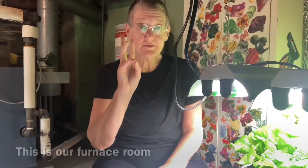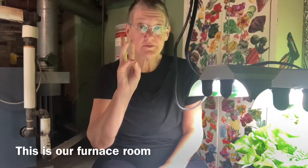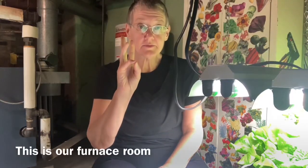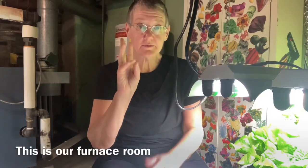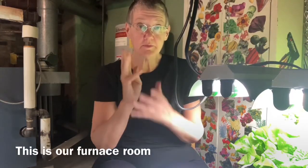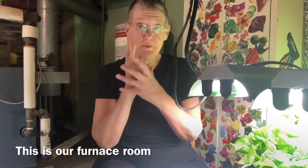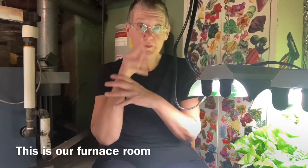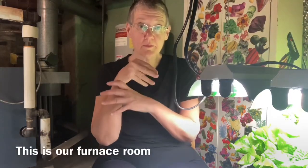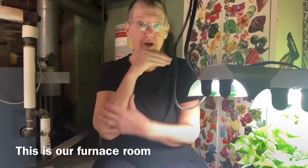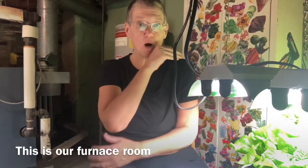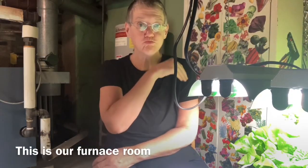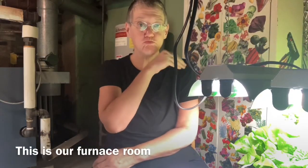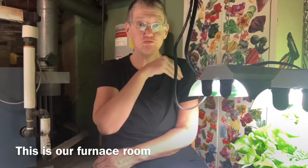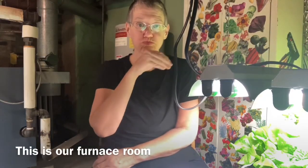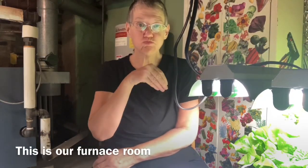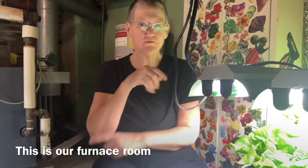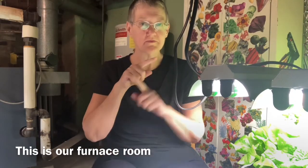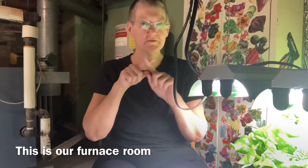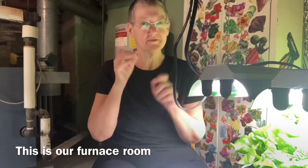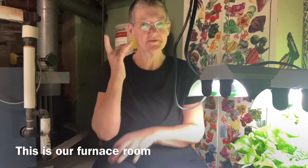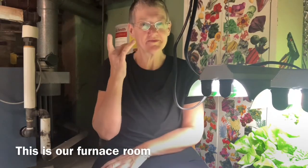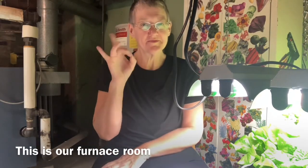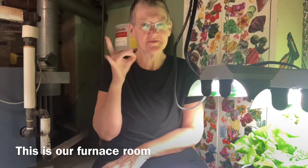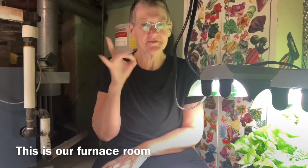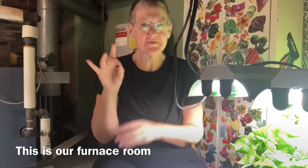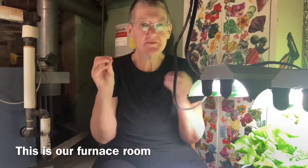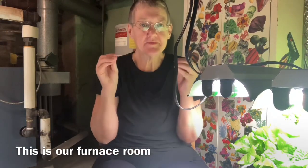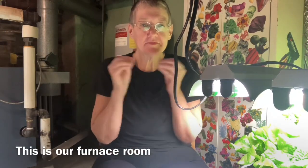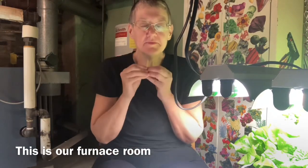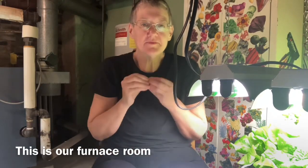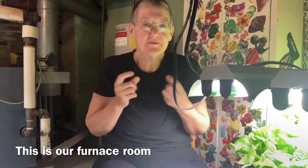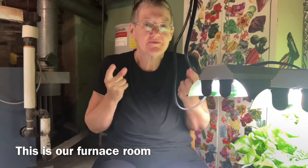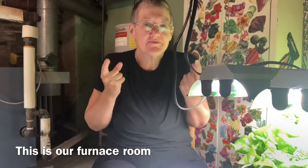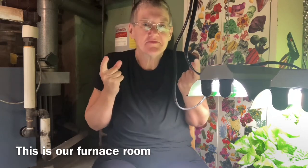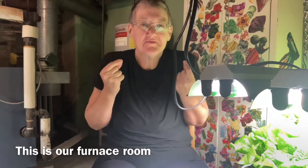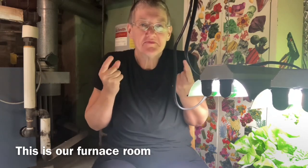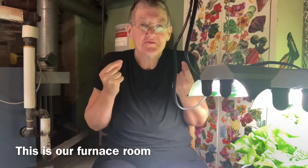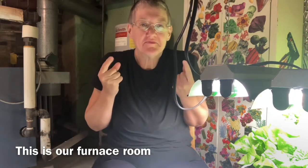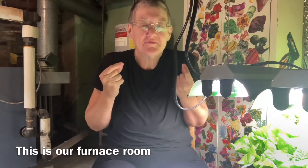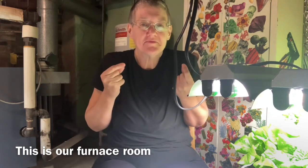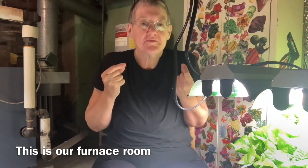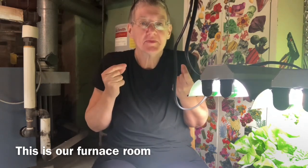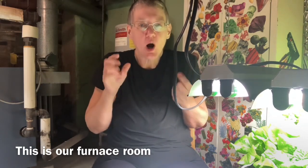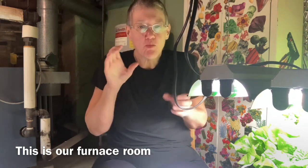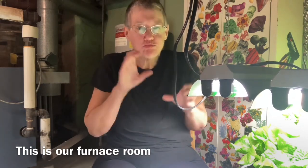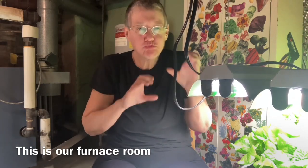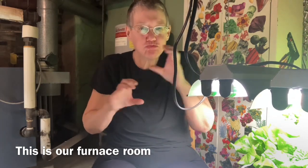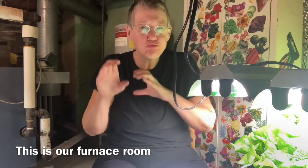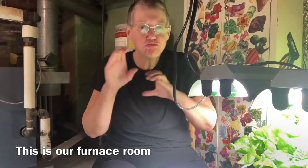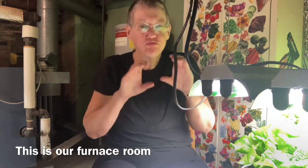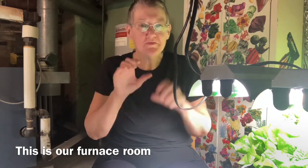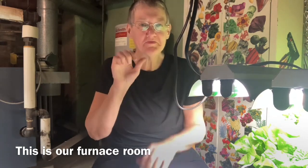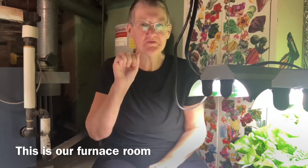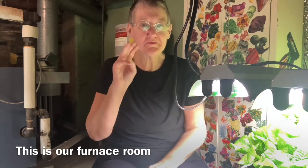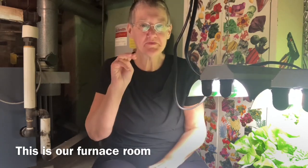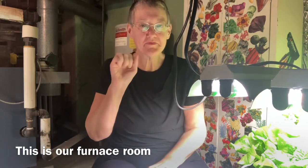it's the bottom line, that's the minimum. But then I had 18 more plants left over. So I looked